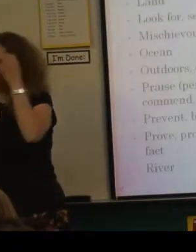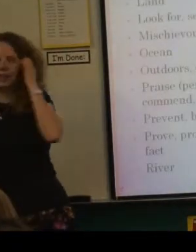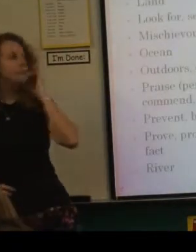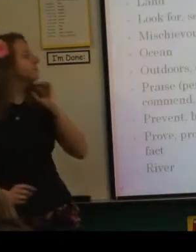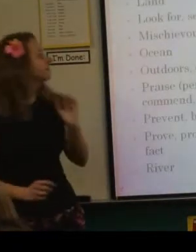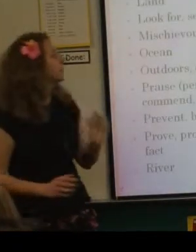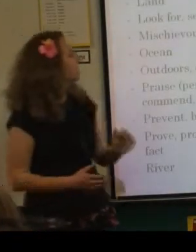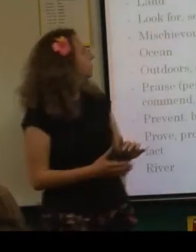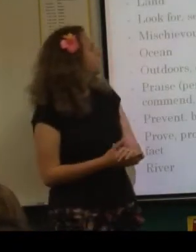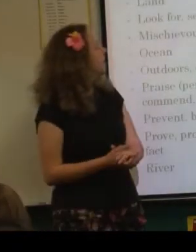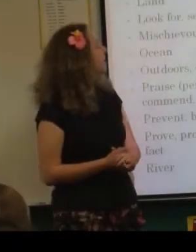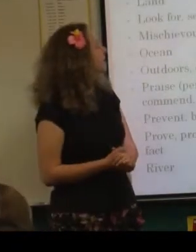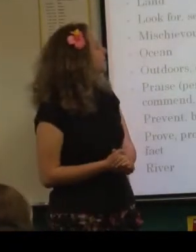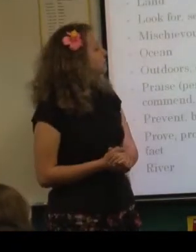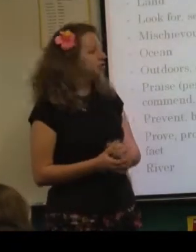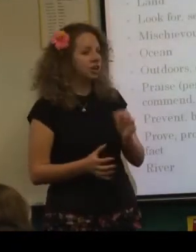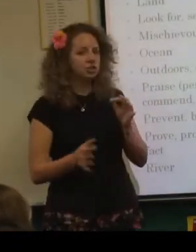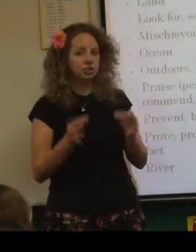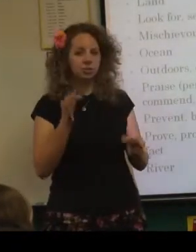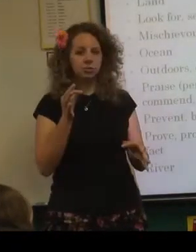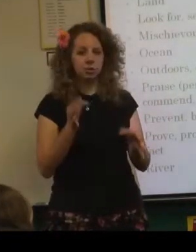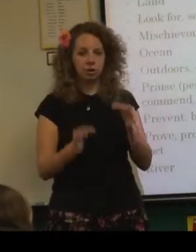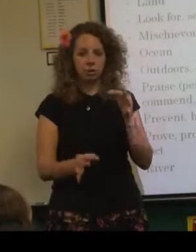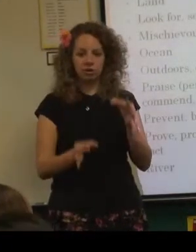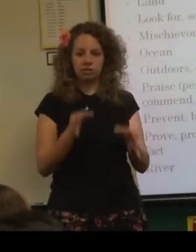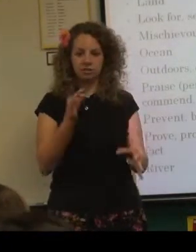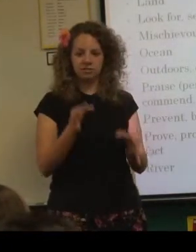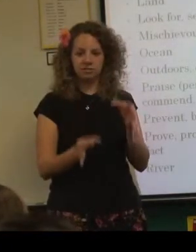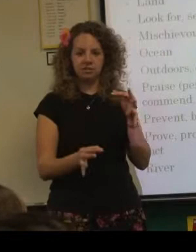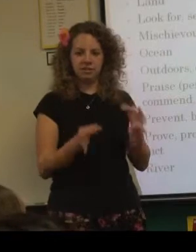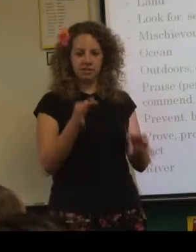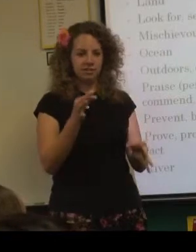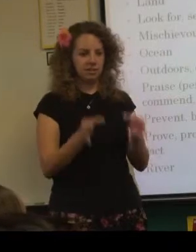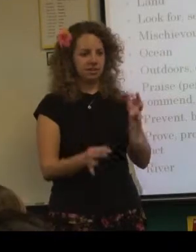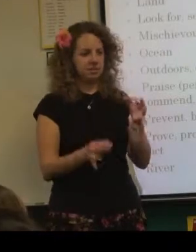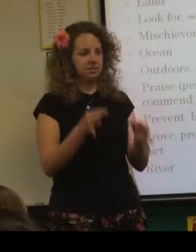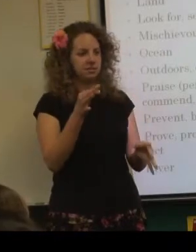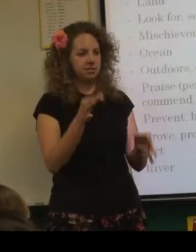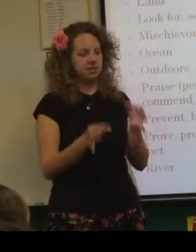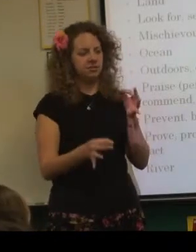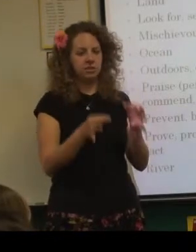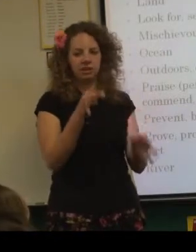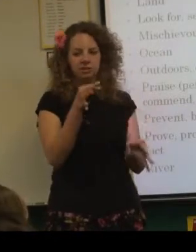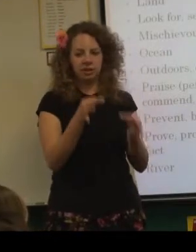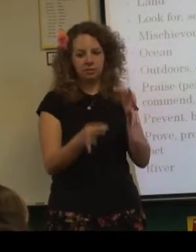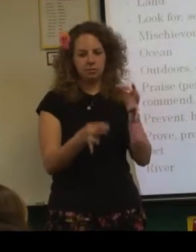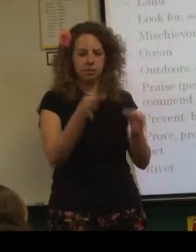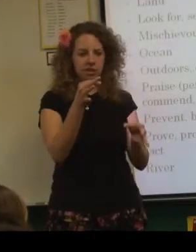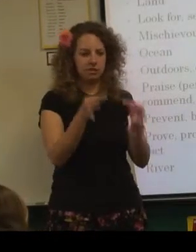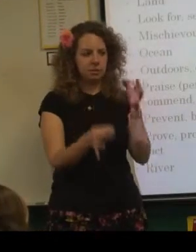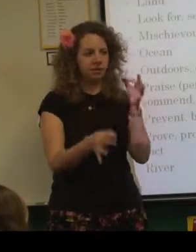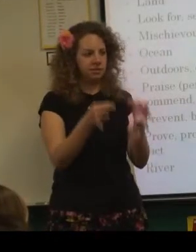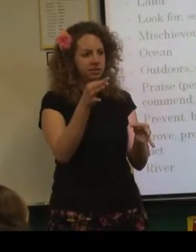Okay, and then we have judge or court. Like this. If you think of like weighing the